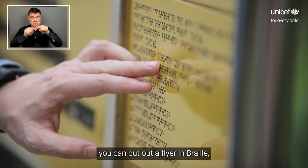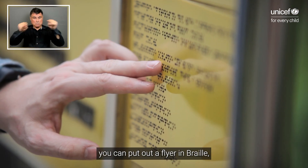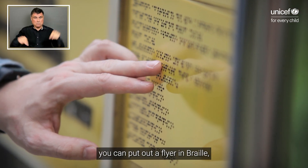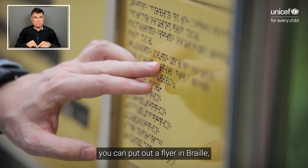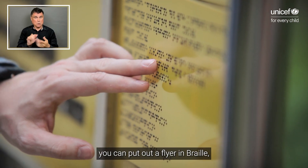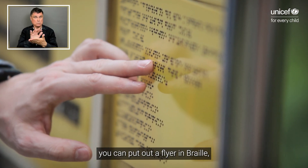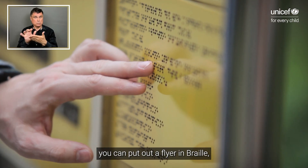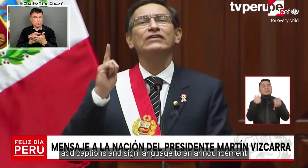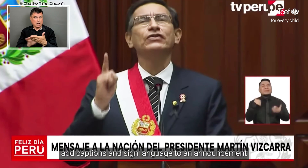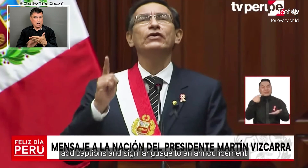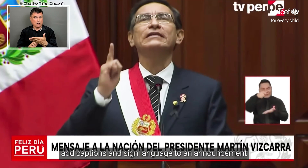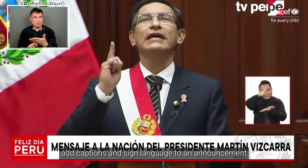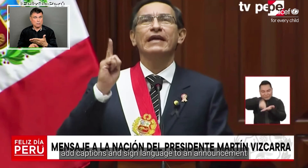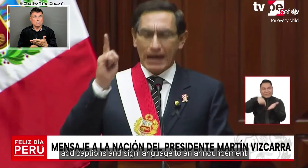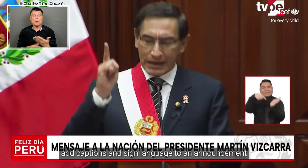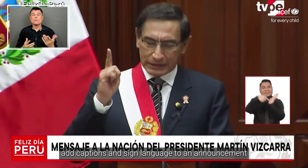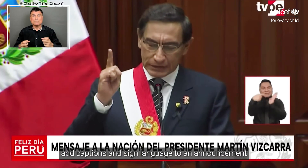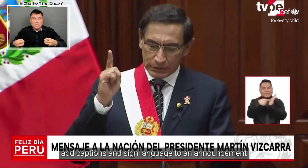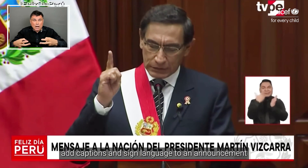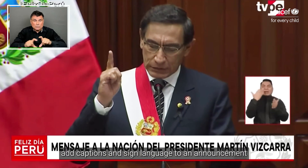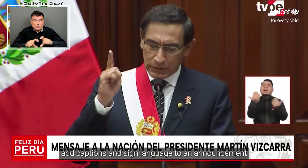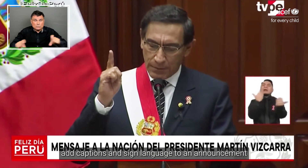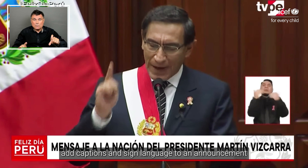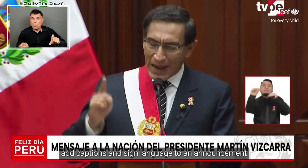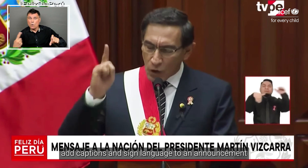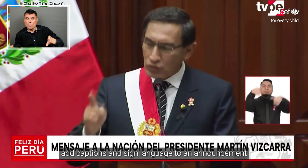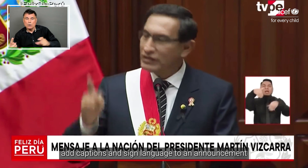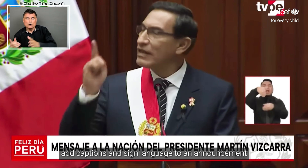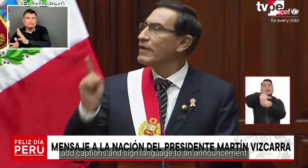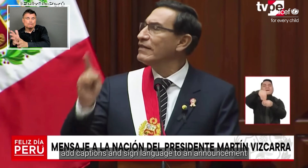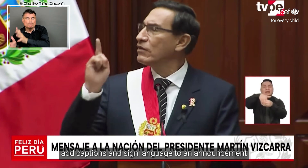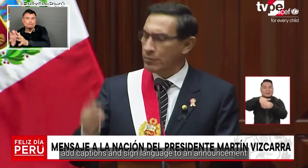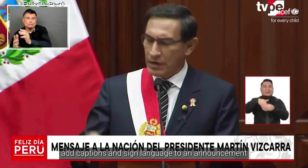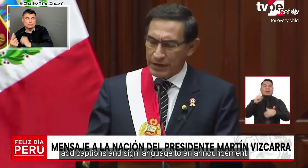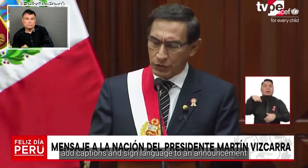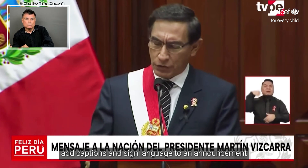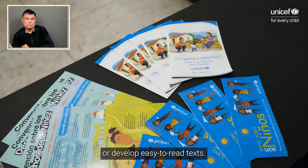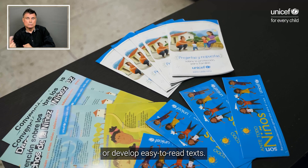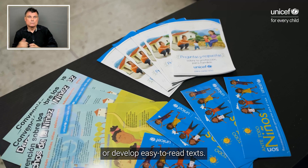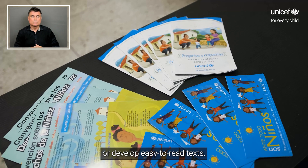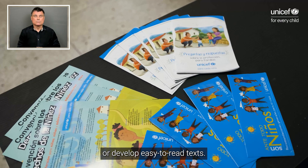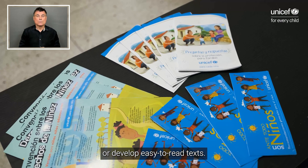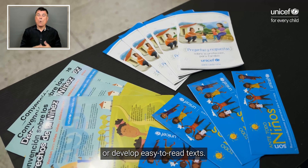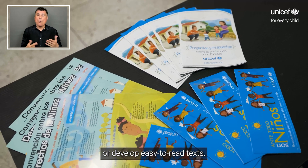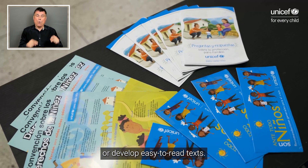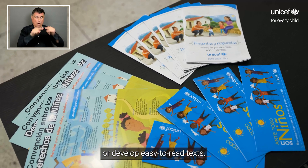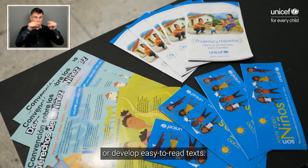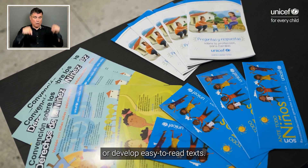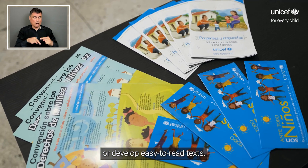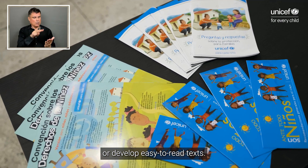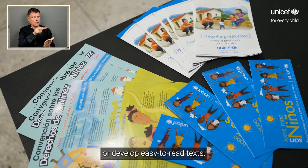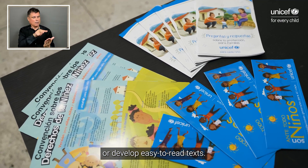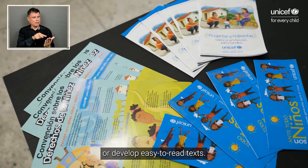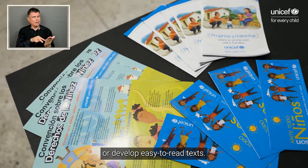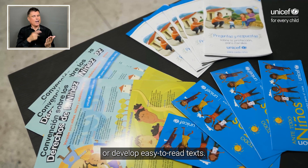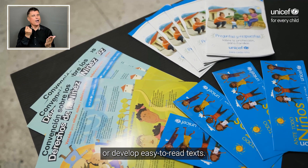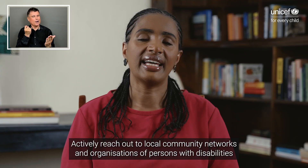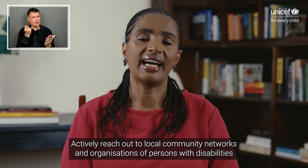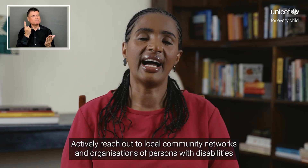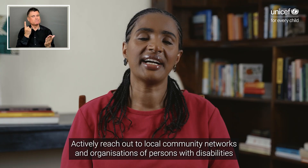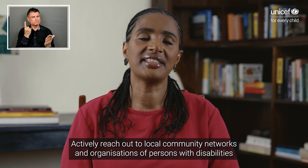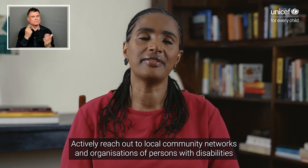a flyer in Braille, add captions and sign language to an announcement, or develop easy-to-read